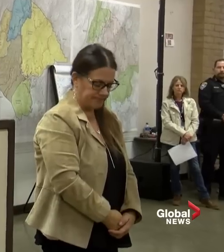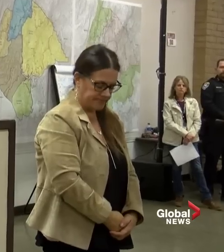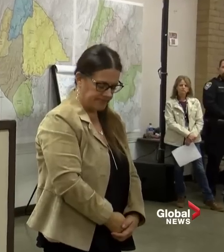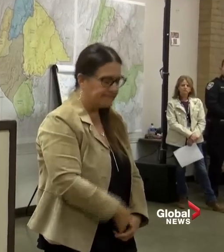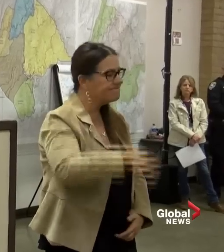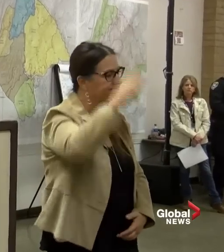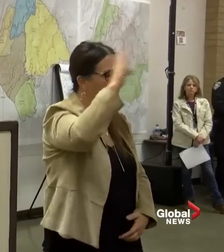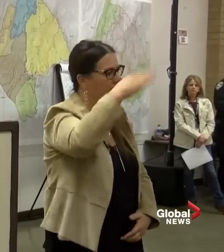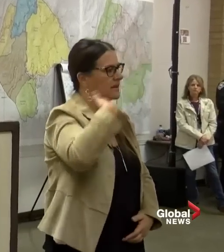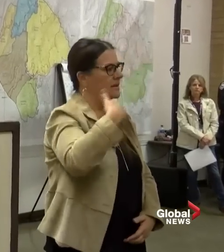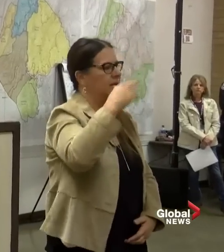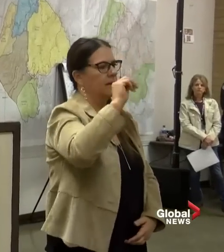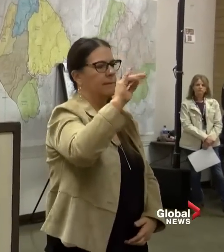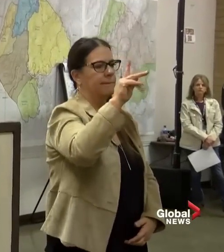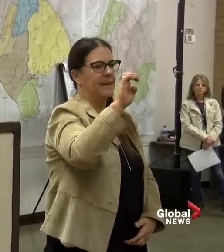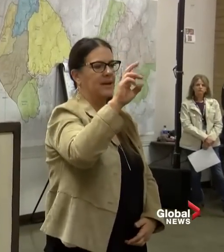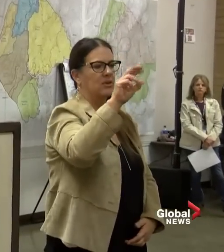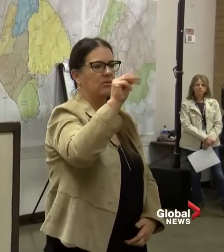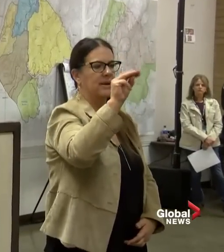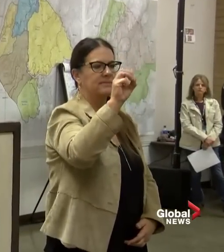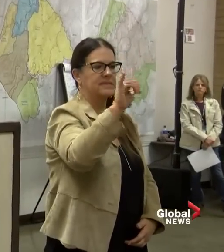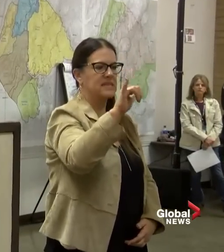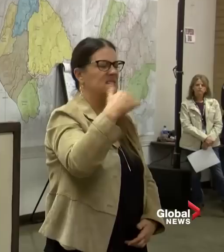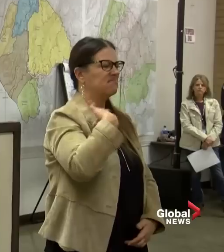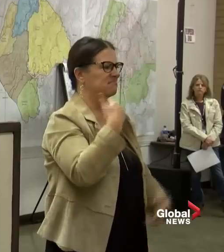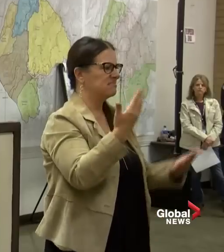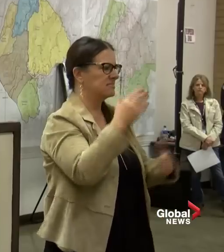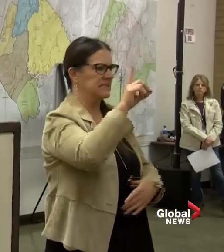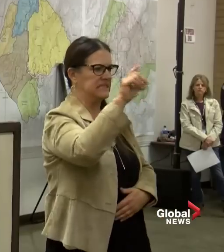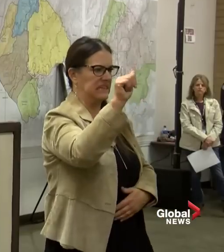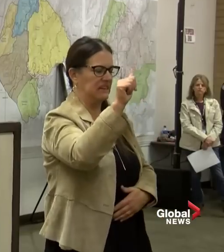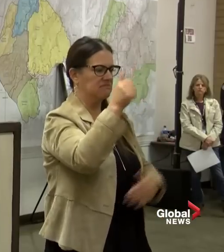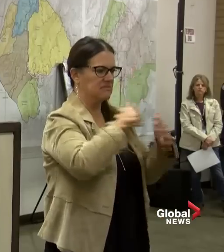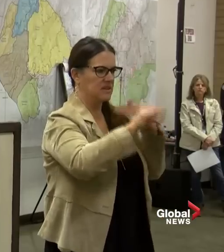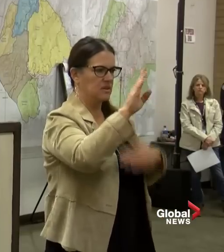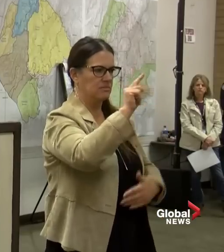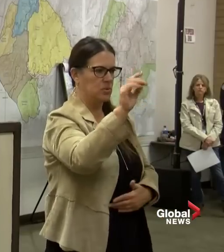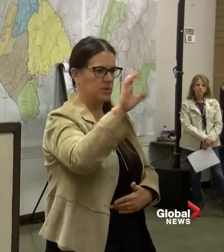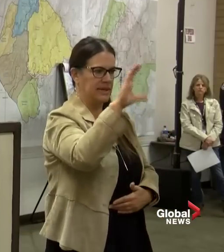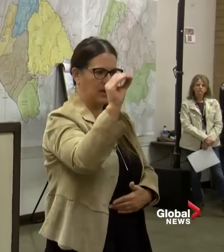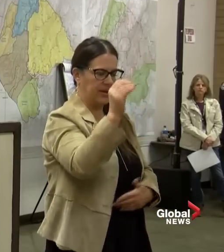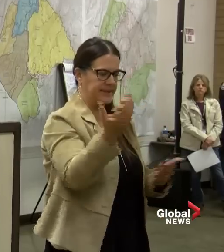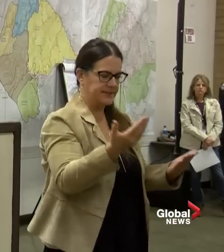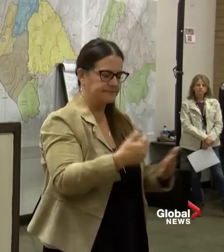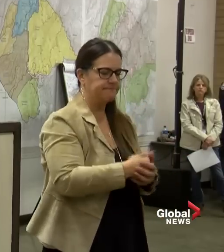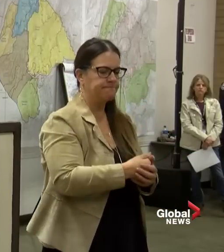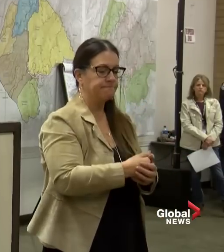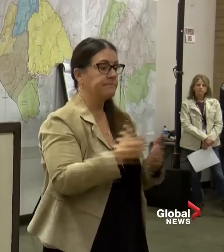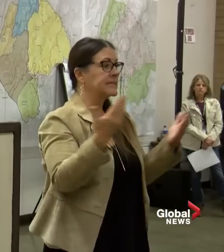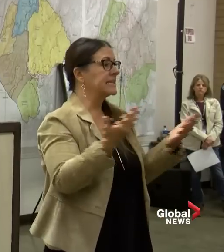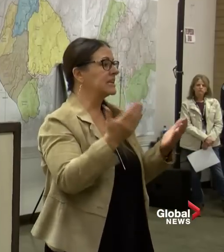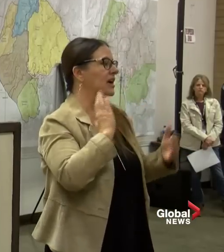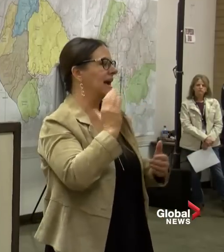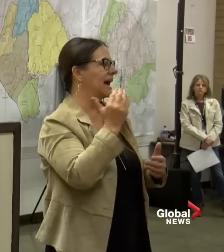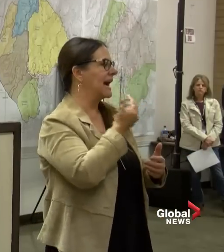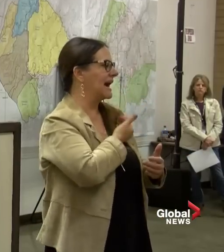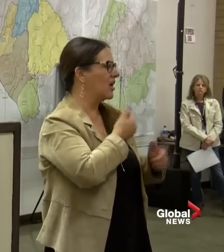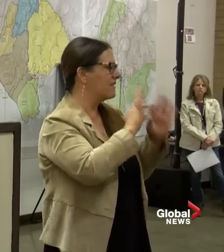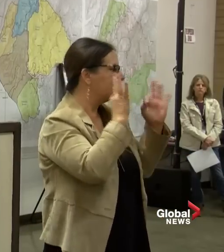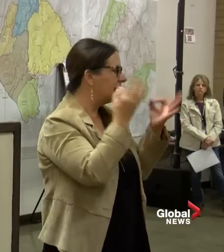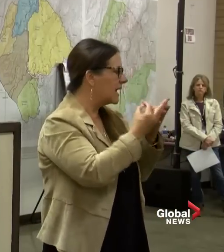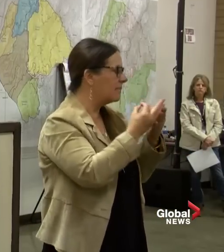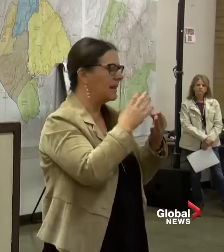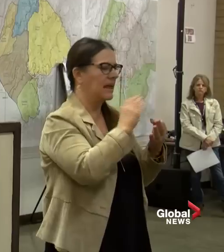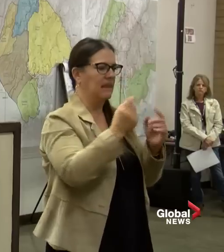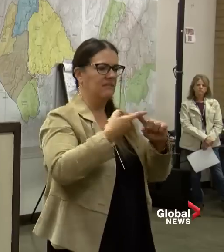Good evening. My name is Mike Ramsey. I'm the Butte County District Attorney. Here in Butte County, our family and friends are going